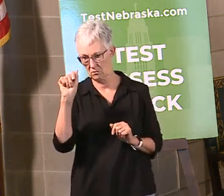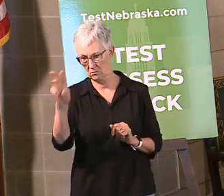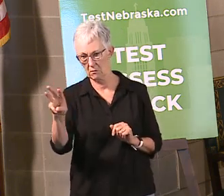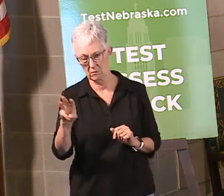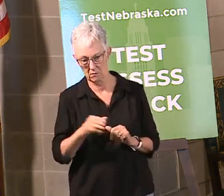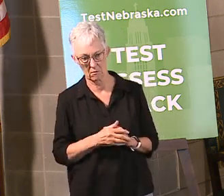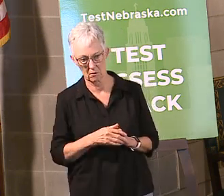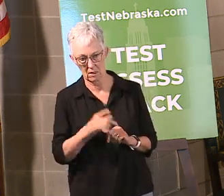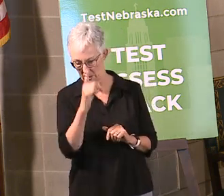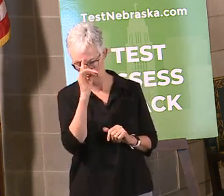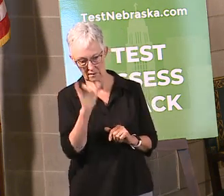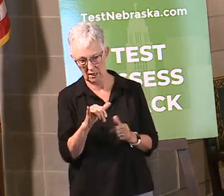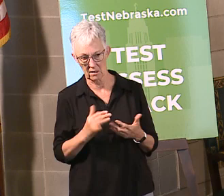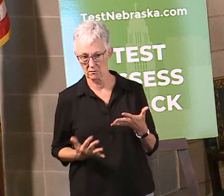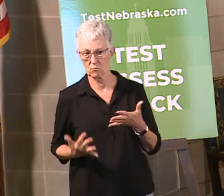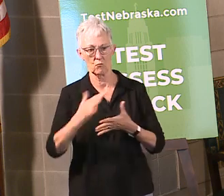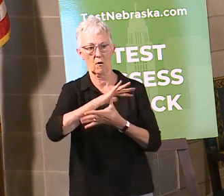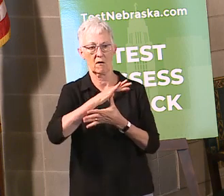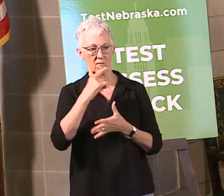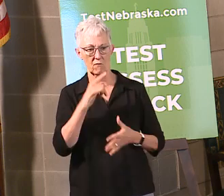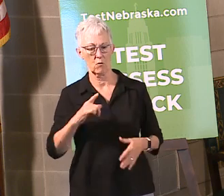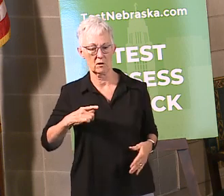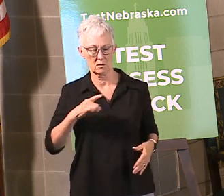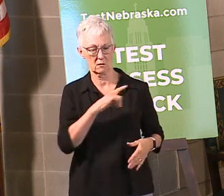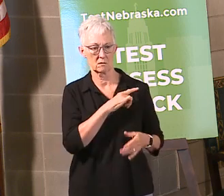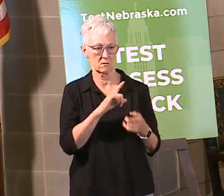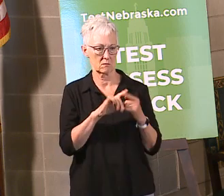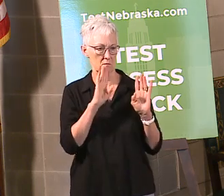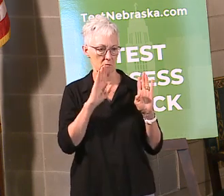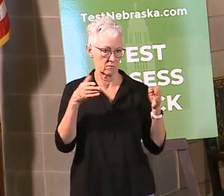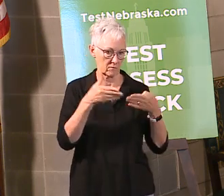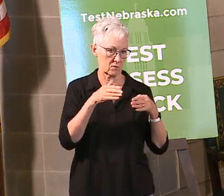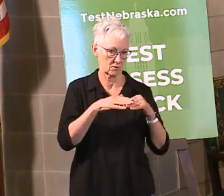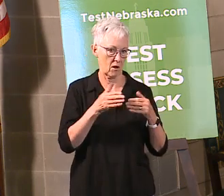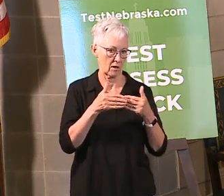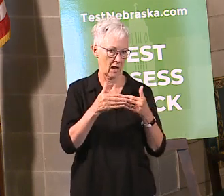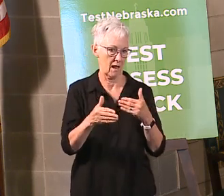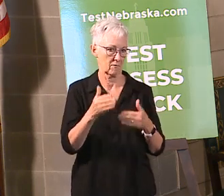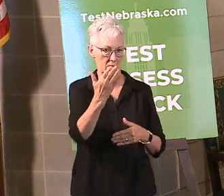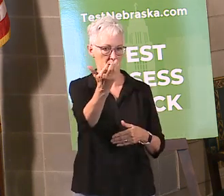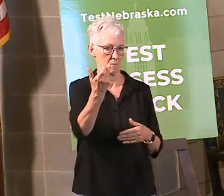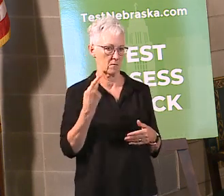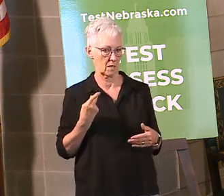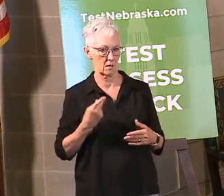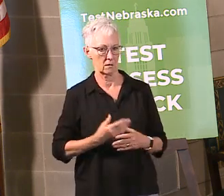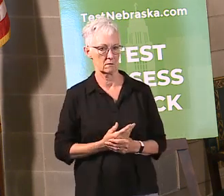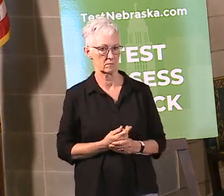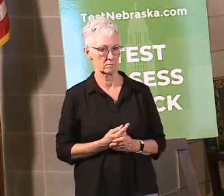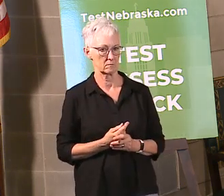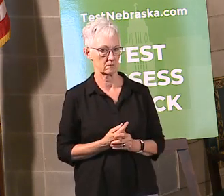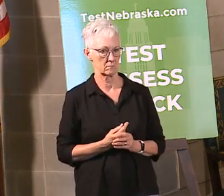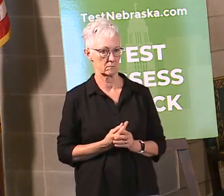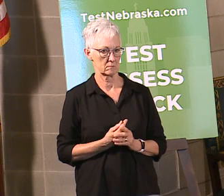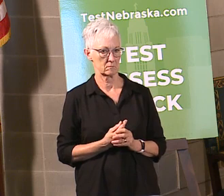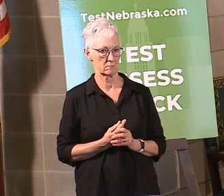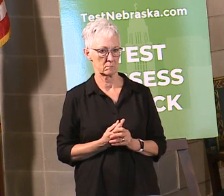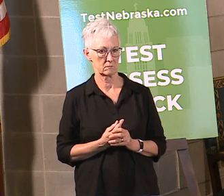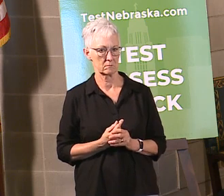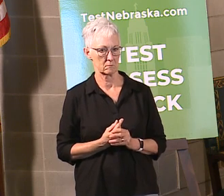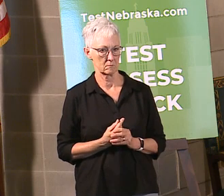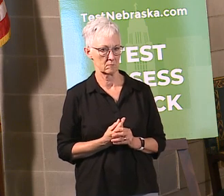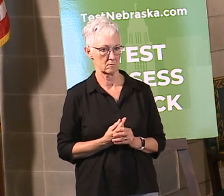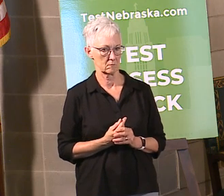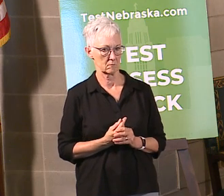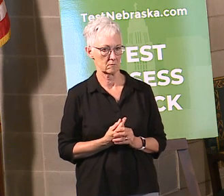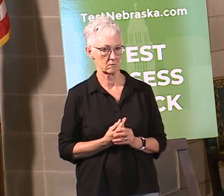this is still the top priority for the legislature to get done when they come back in session. And do you foresee the business incentive bill changing at all with the pandemic, changing things